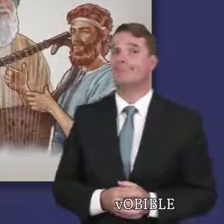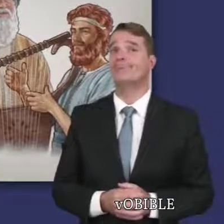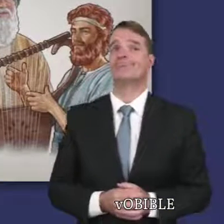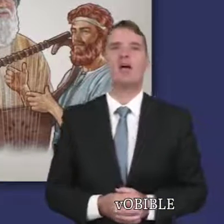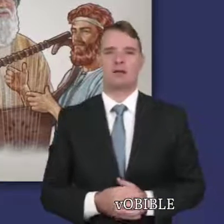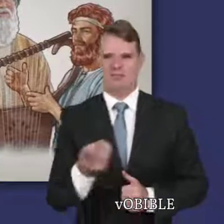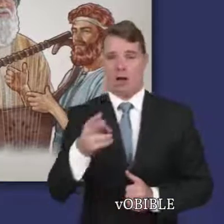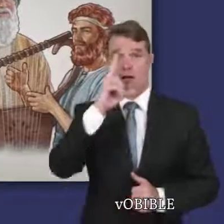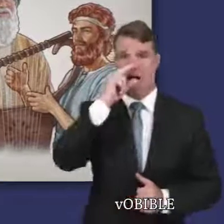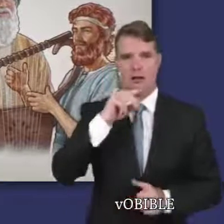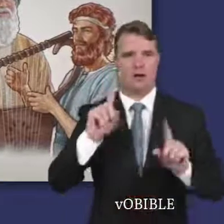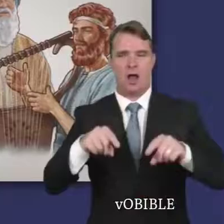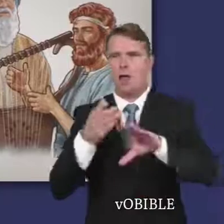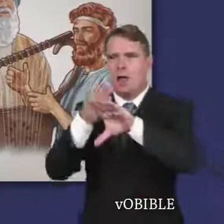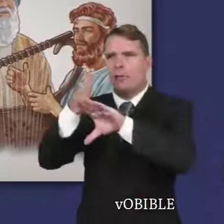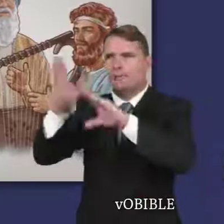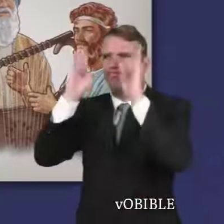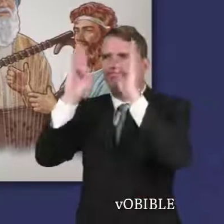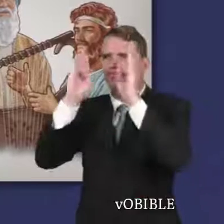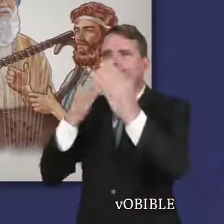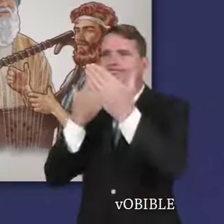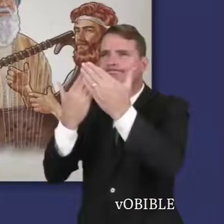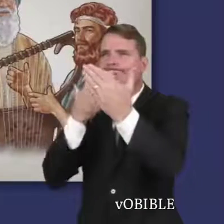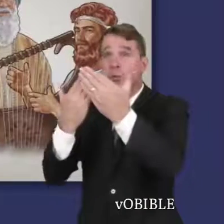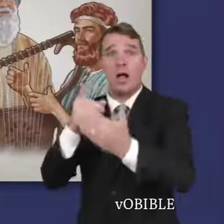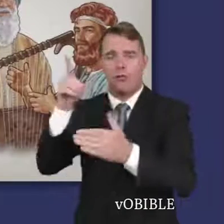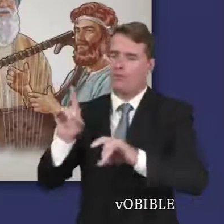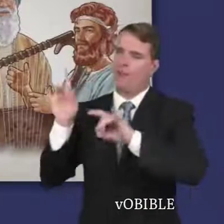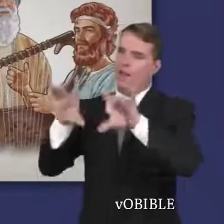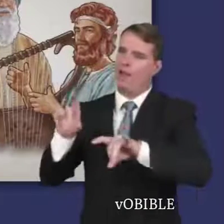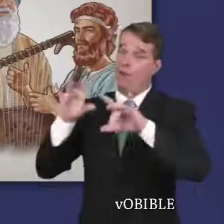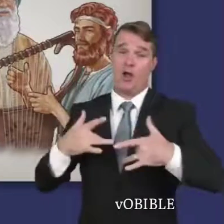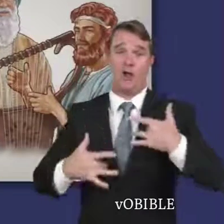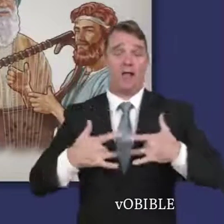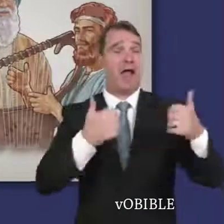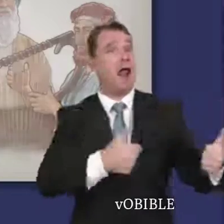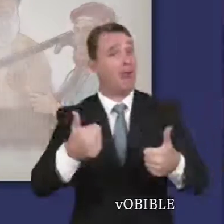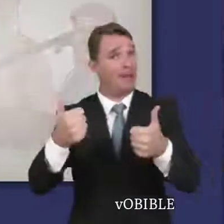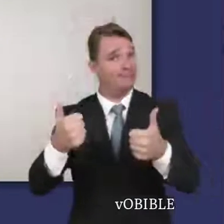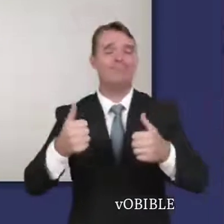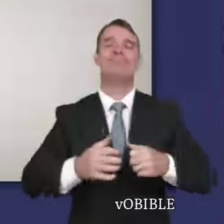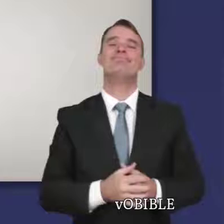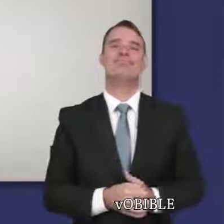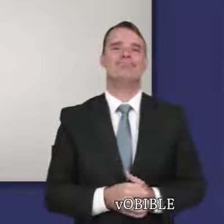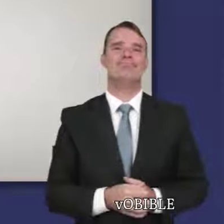God faithfully from their youth, thus enjoying His blessing throughout their lives.